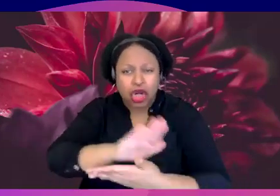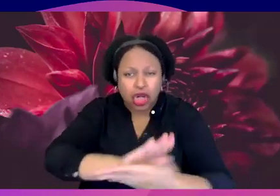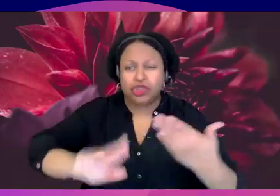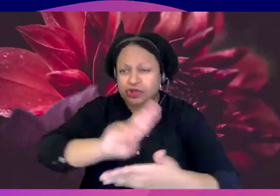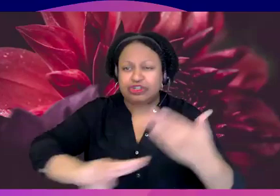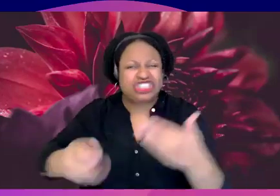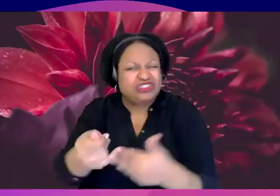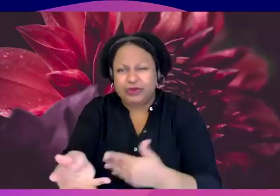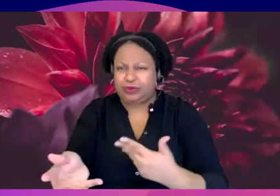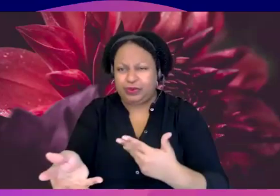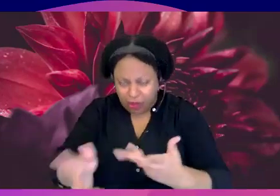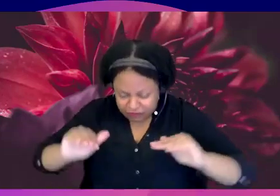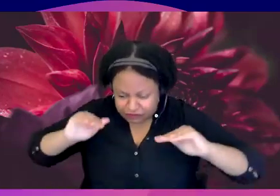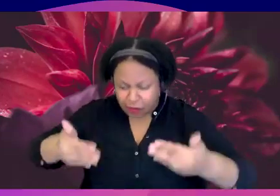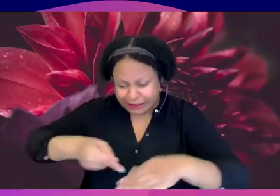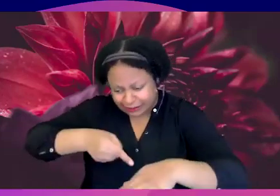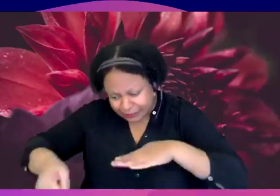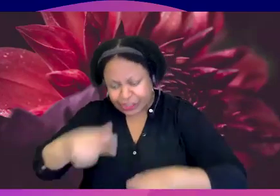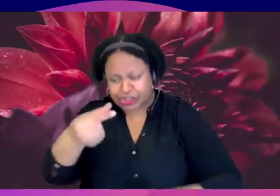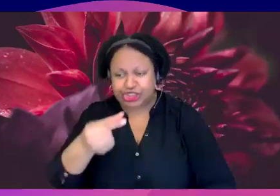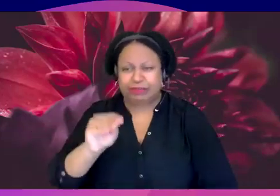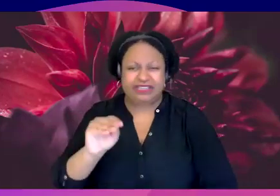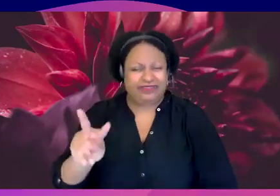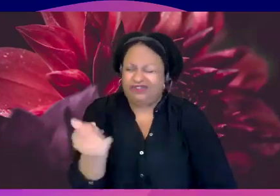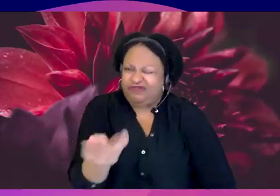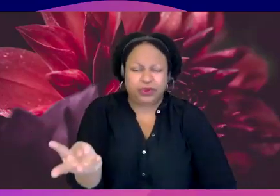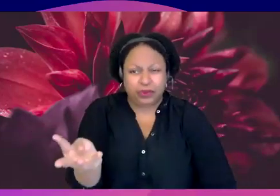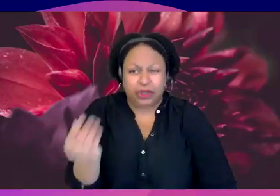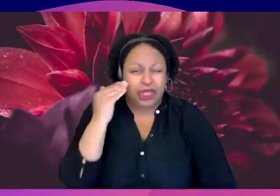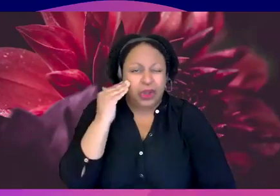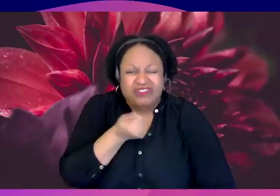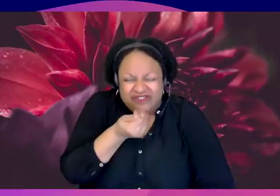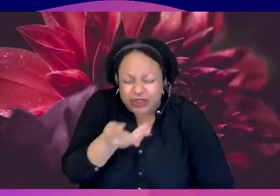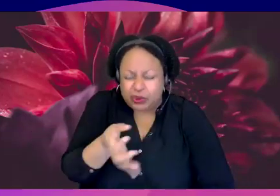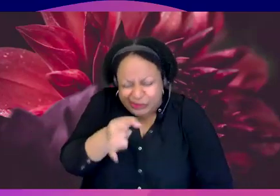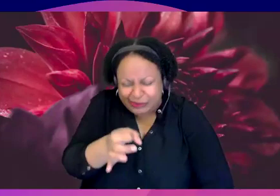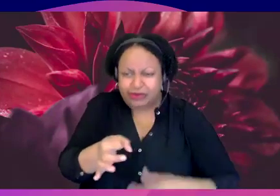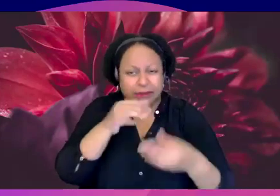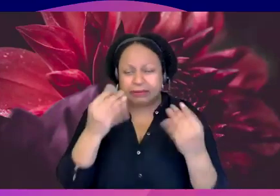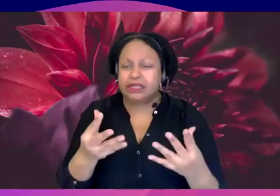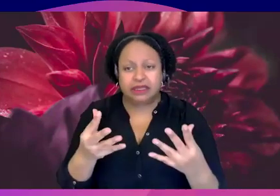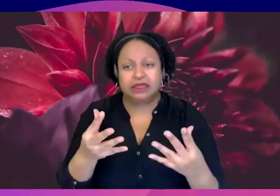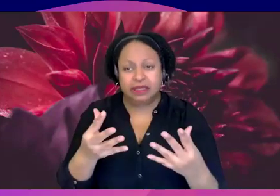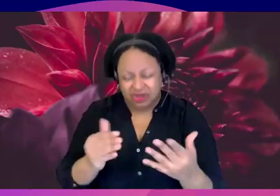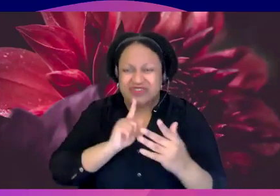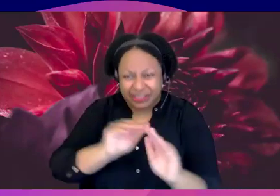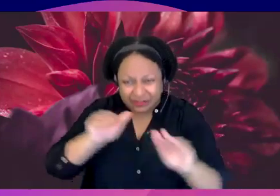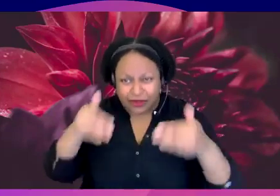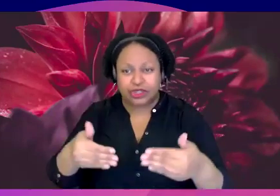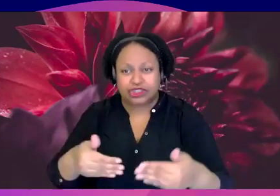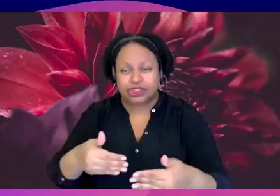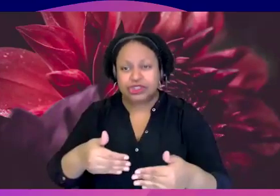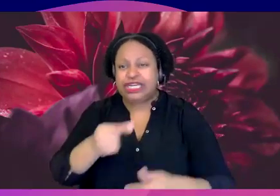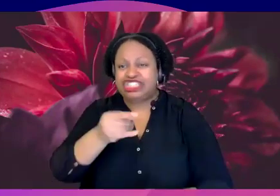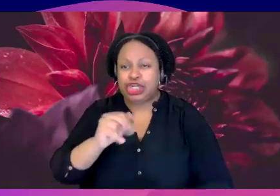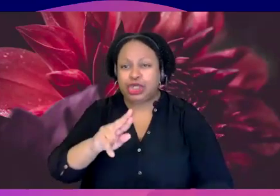that really focus on GBV, or at least I know of very, very few that really focus on gender-based